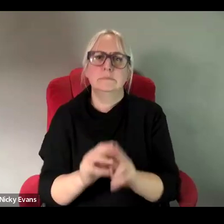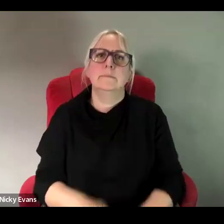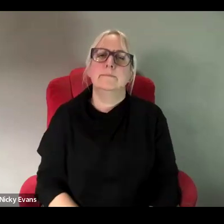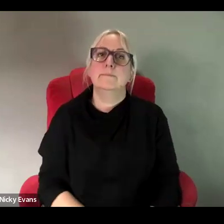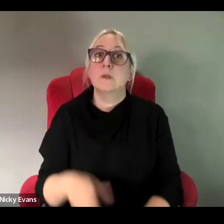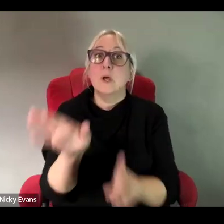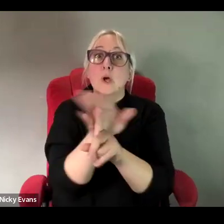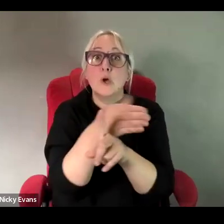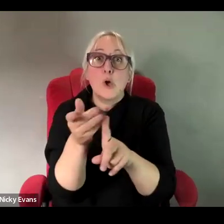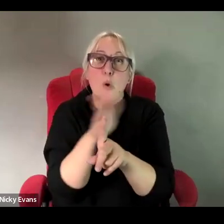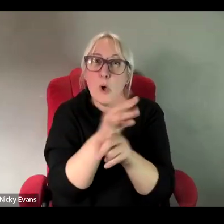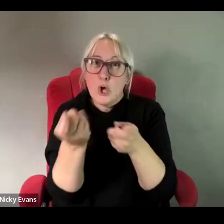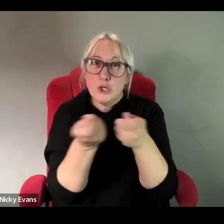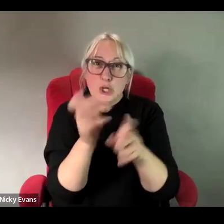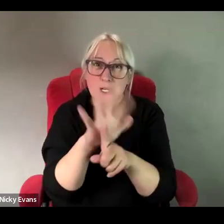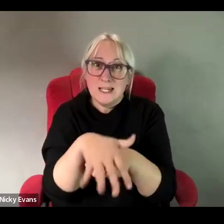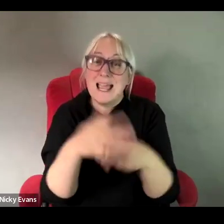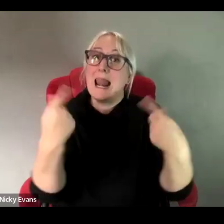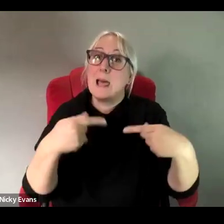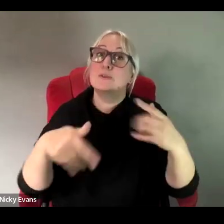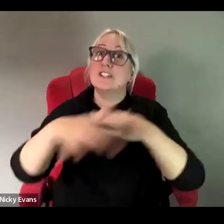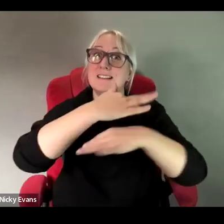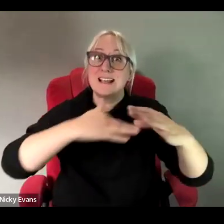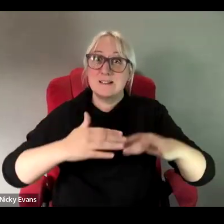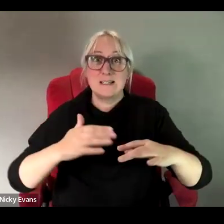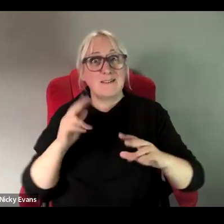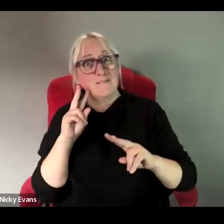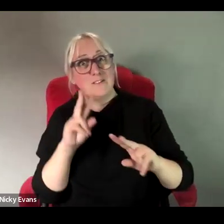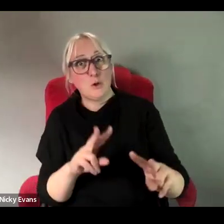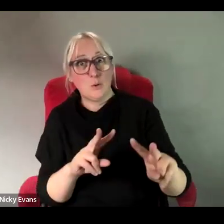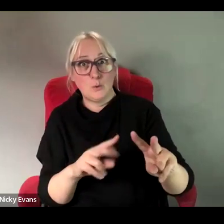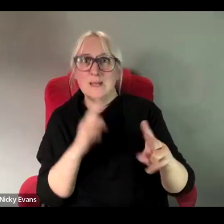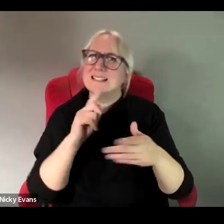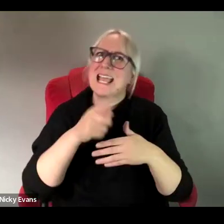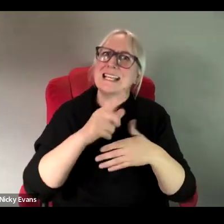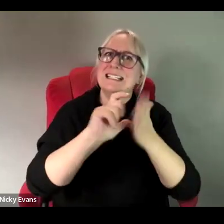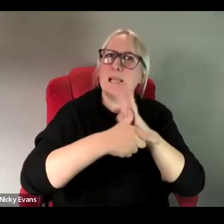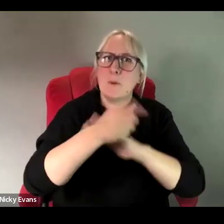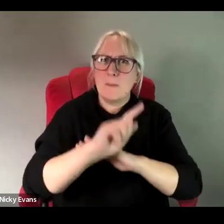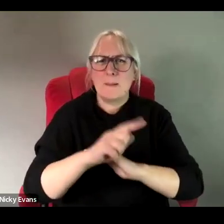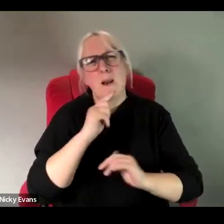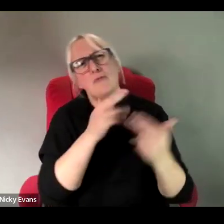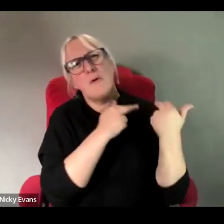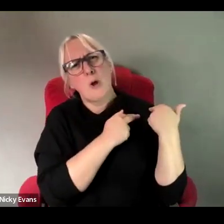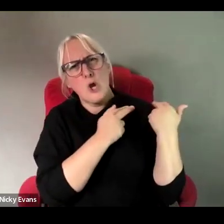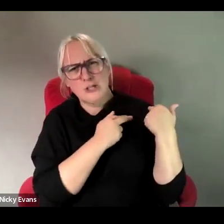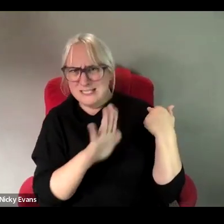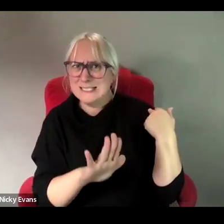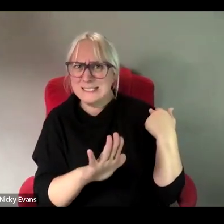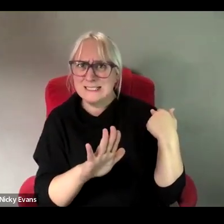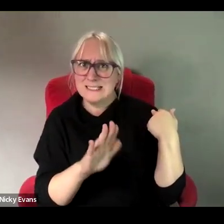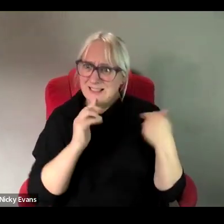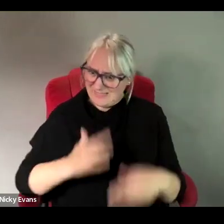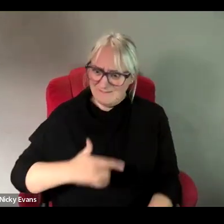is allowing a societal view that disabled people and poorly people are a burden, and allowing that view to go